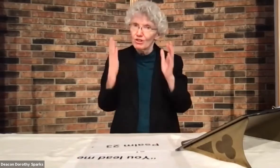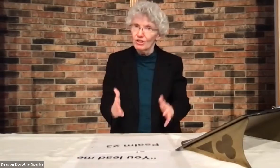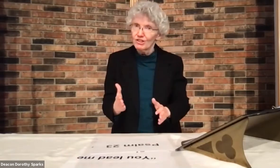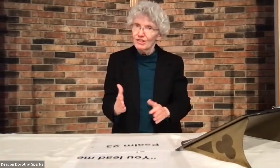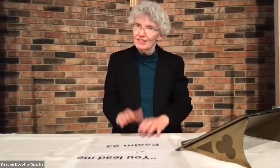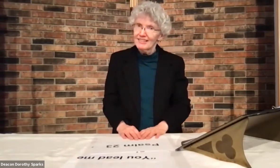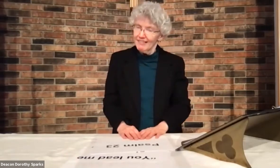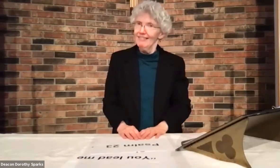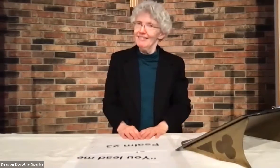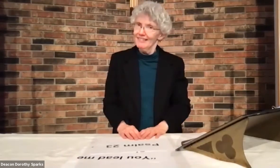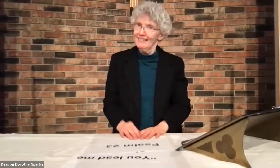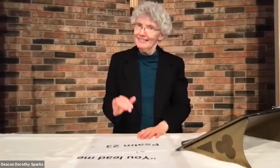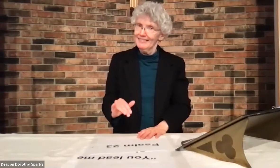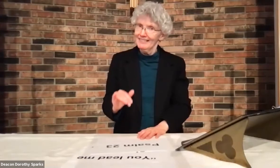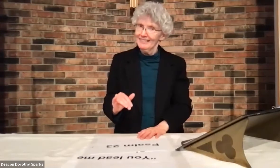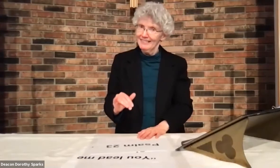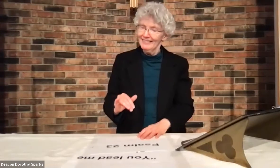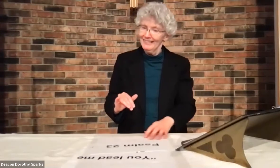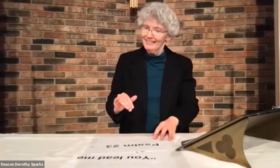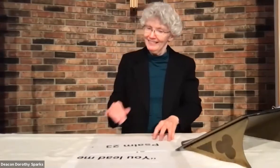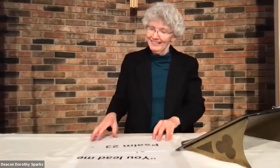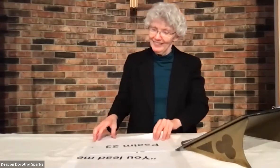to. They put their trust in the shepherd.